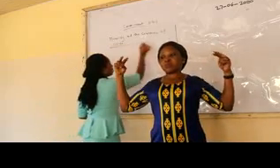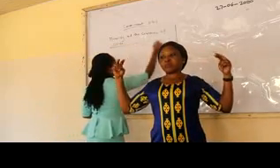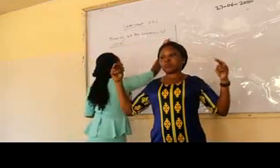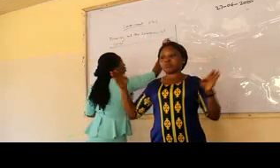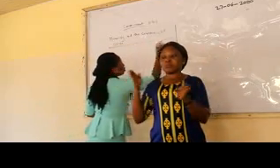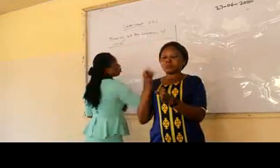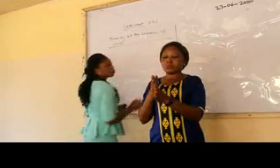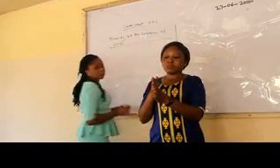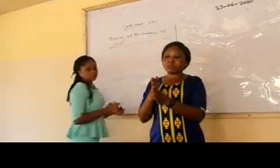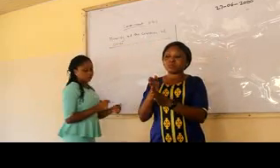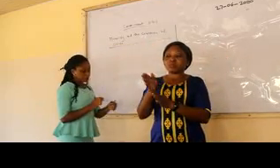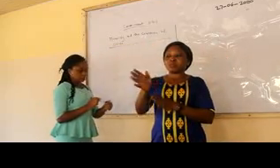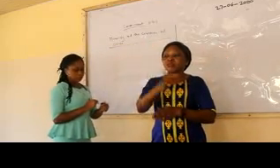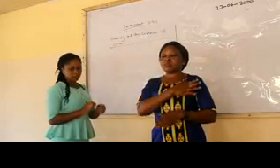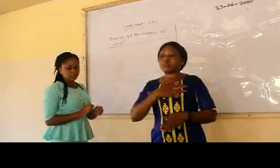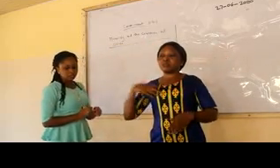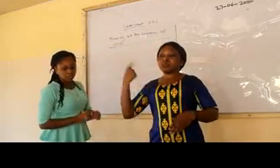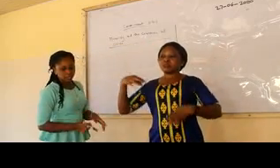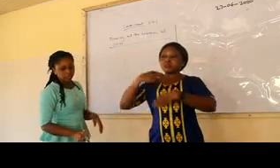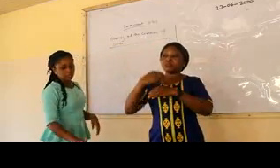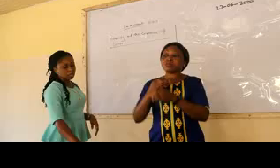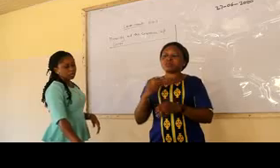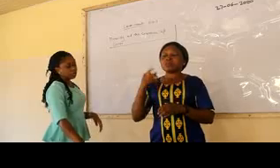minority and the creation of state.